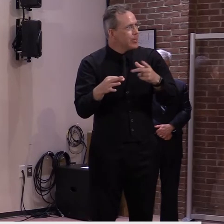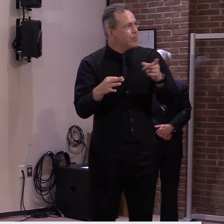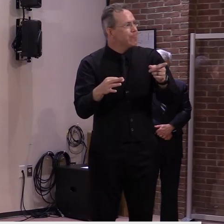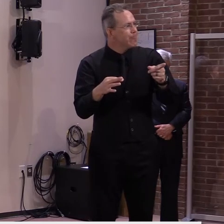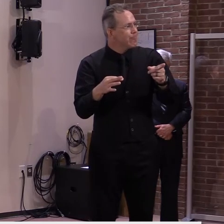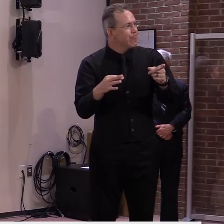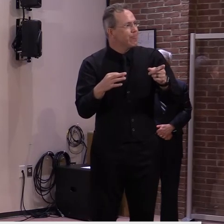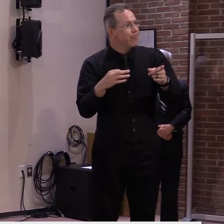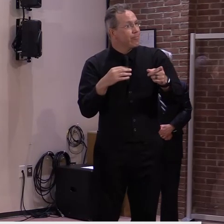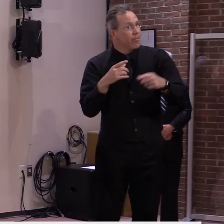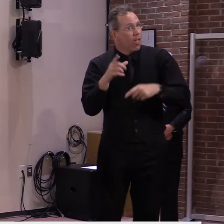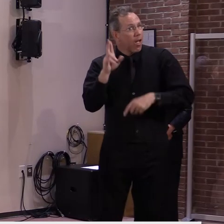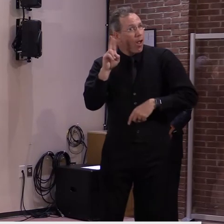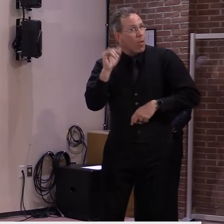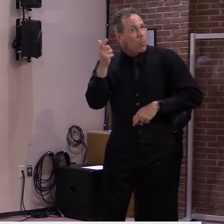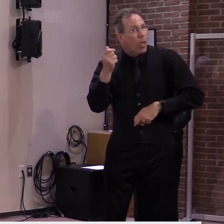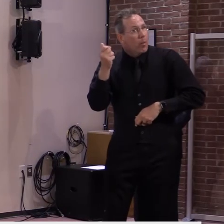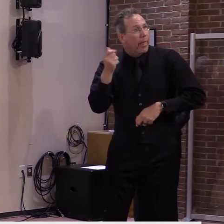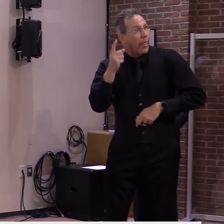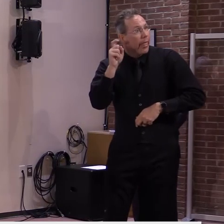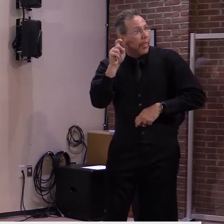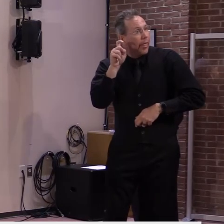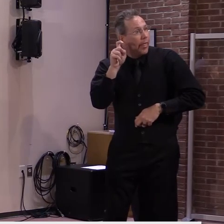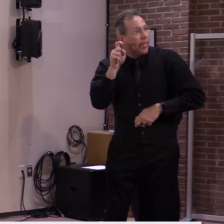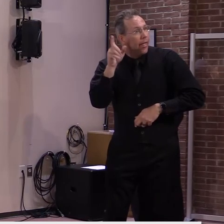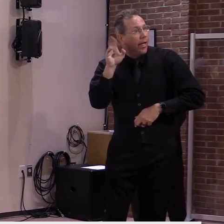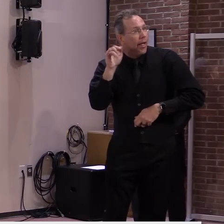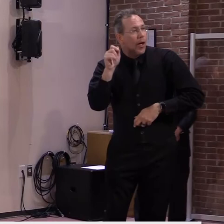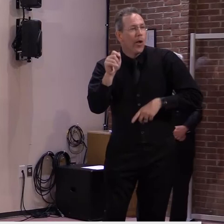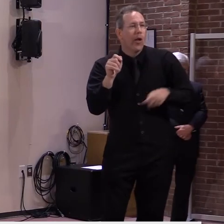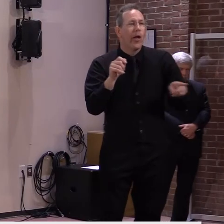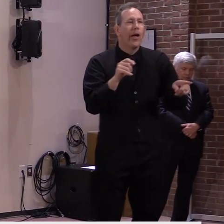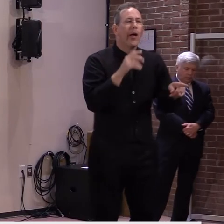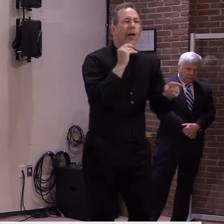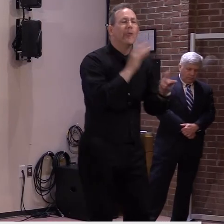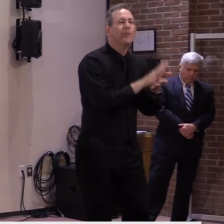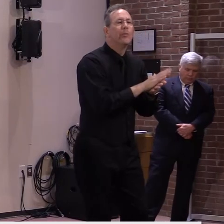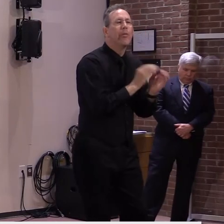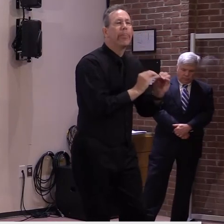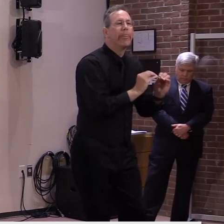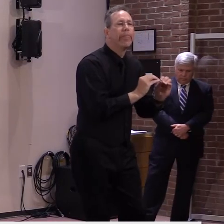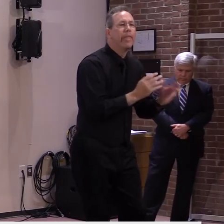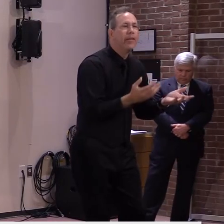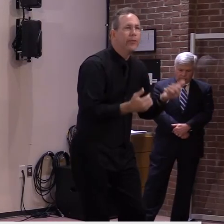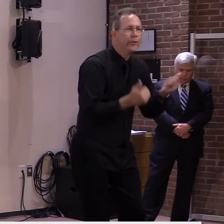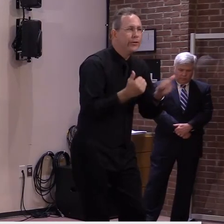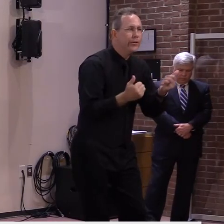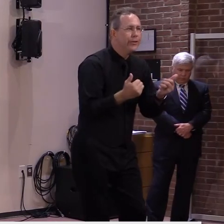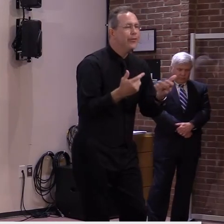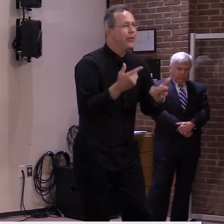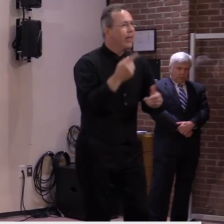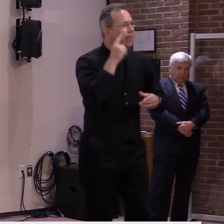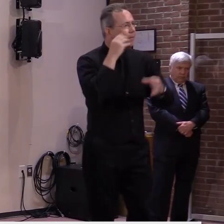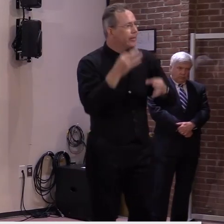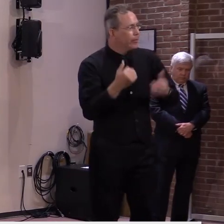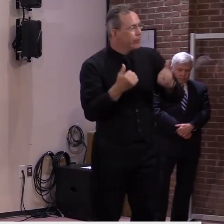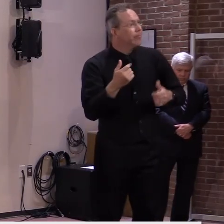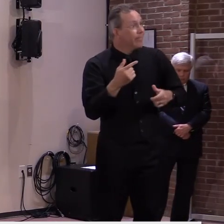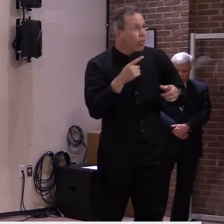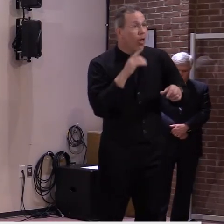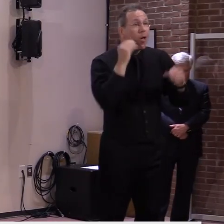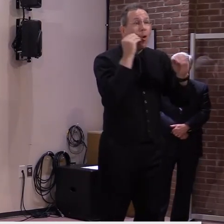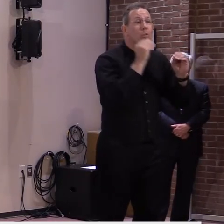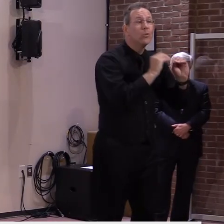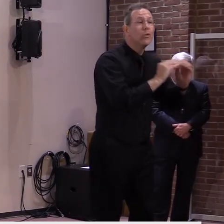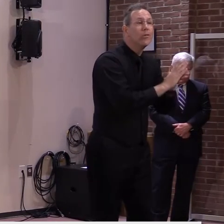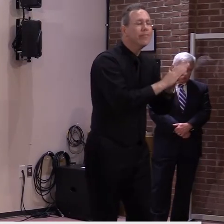benefits, because of that choice, then they would need to look for work if they voluntarily